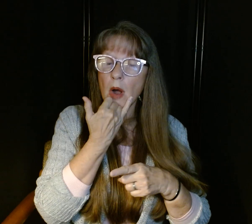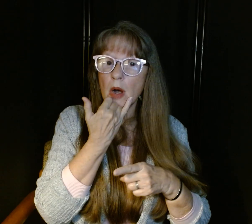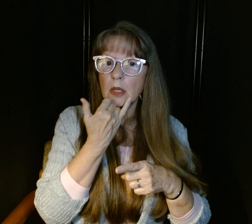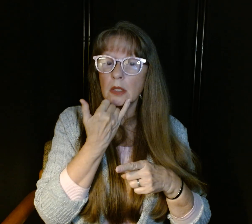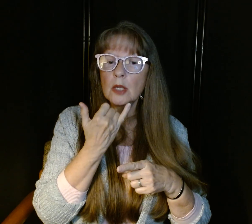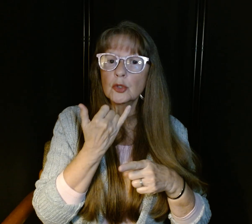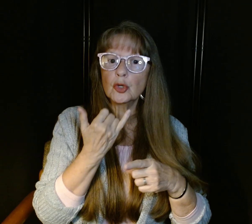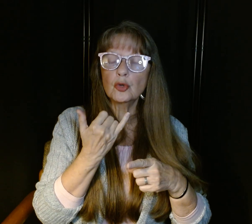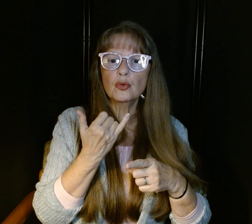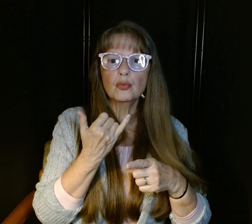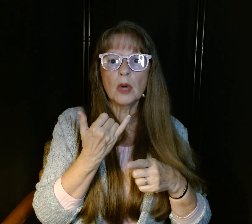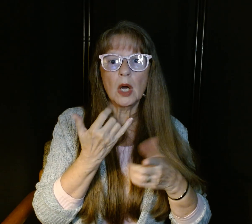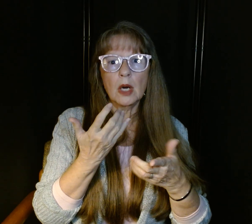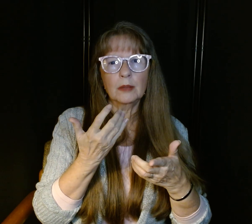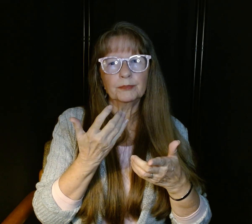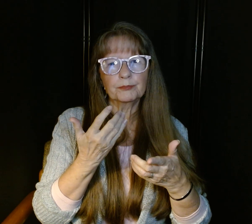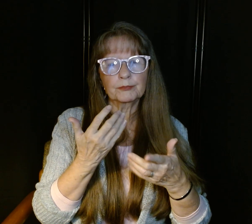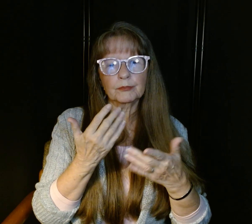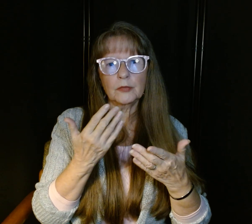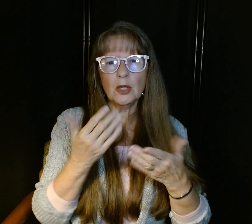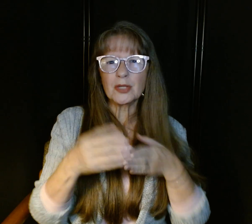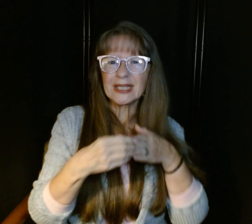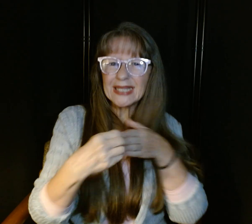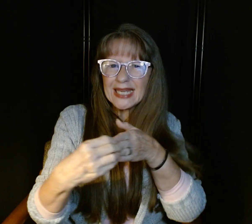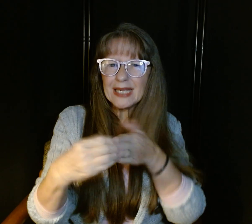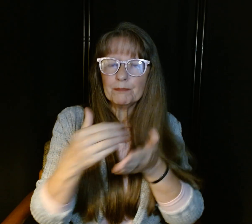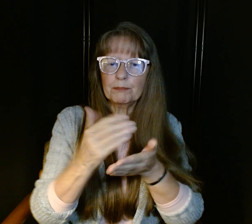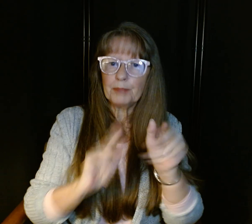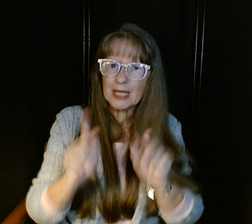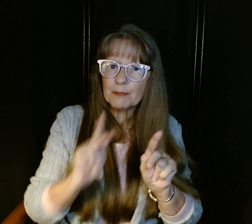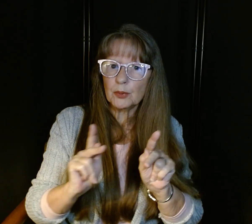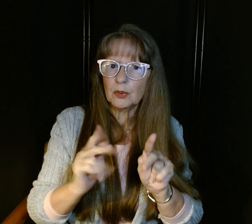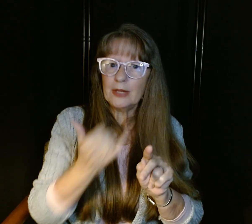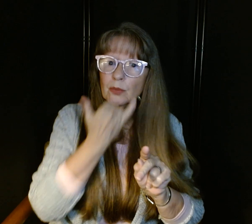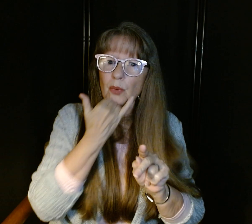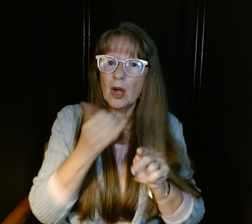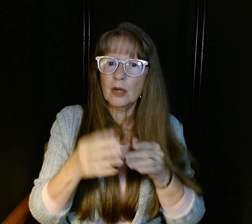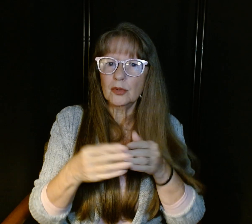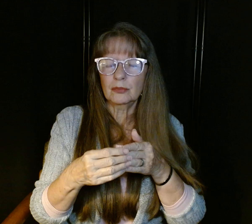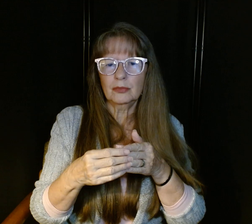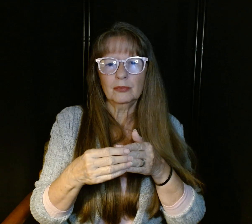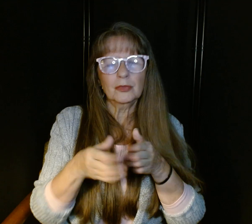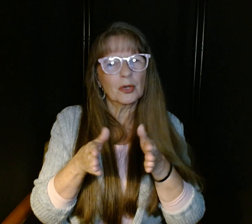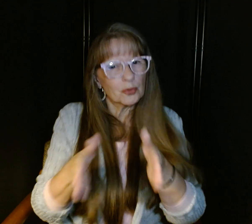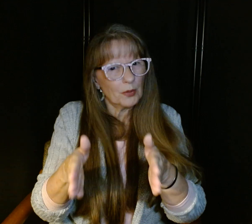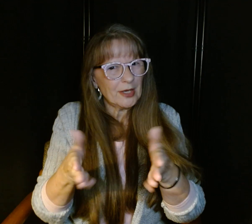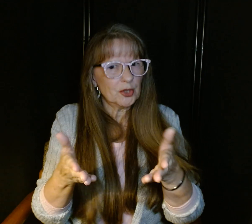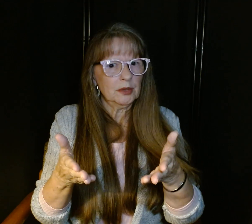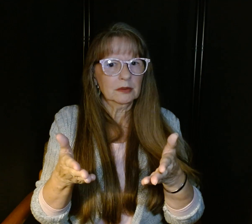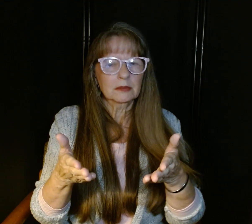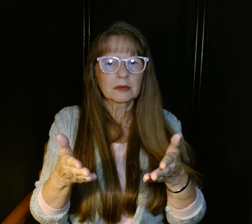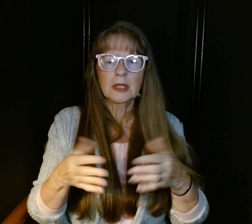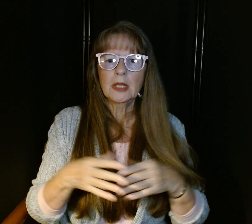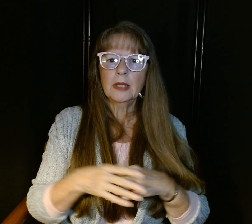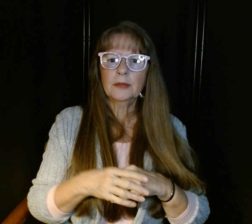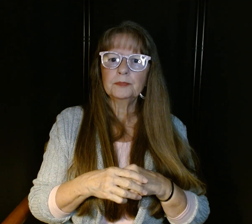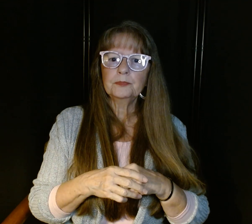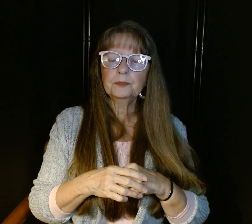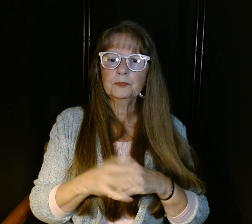wrong to, to lead people in the wrong, direction.